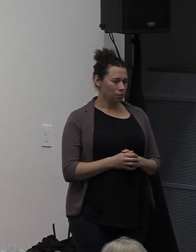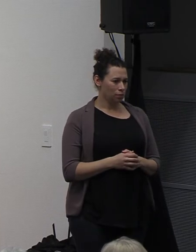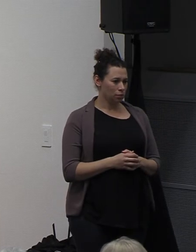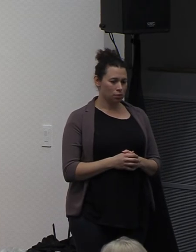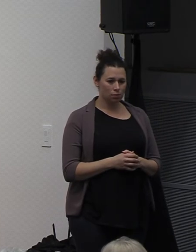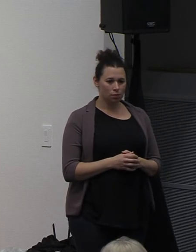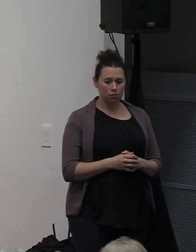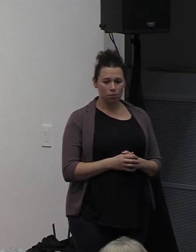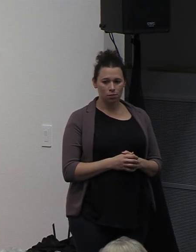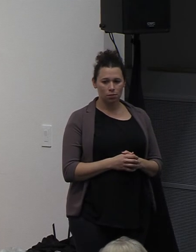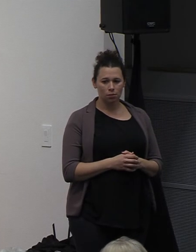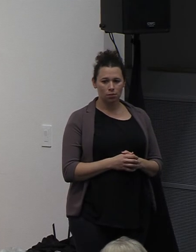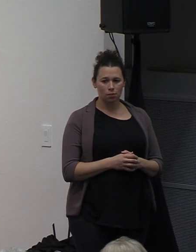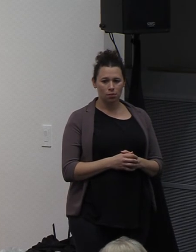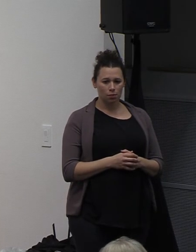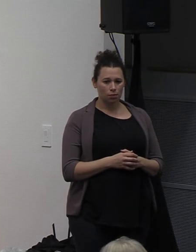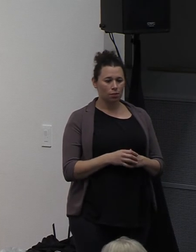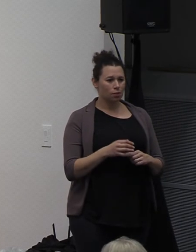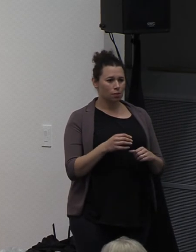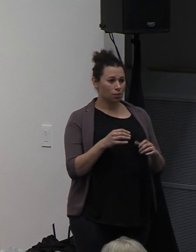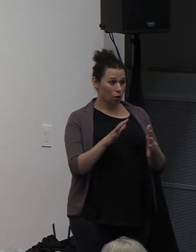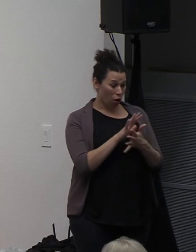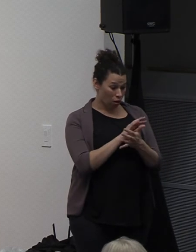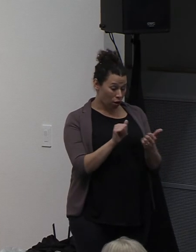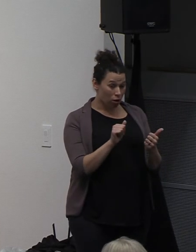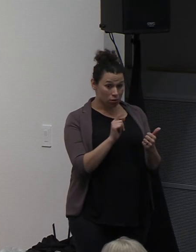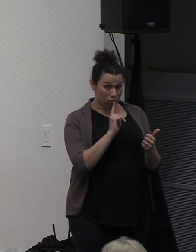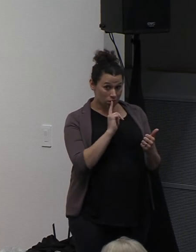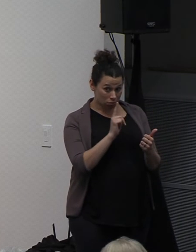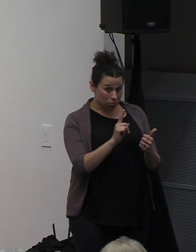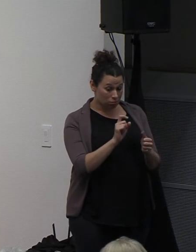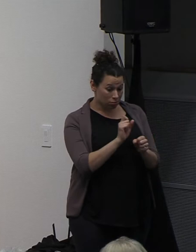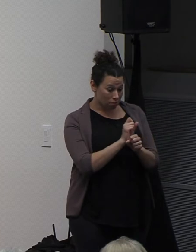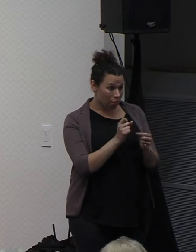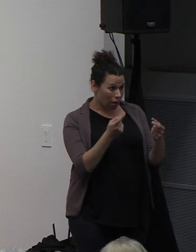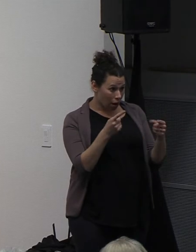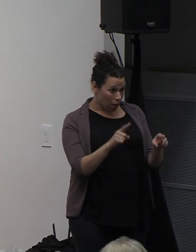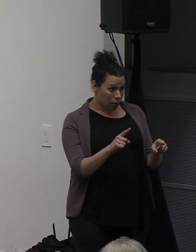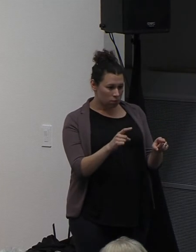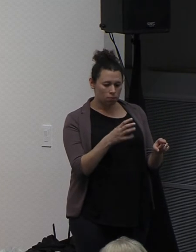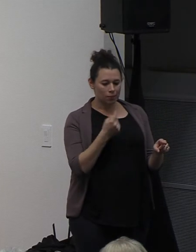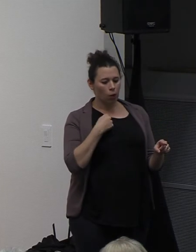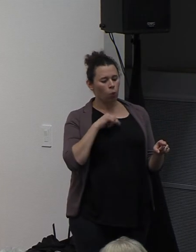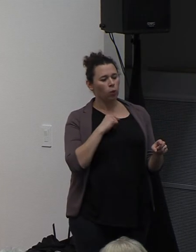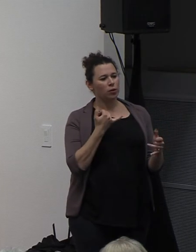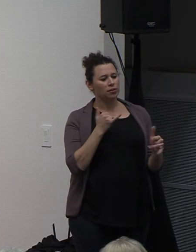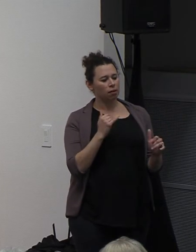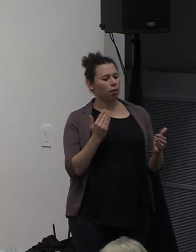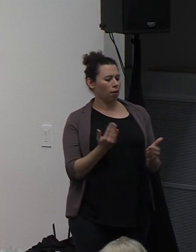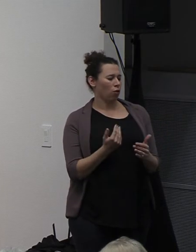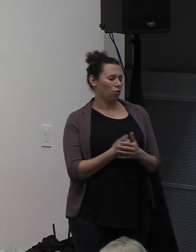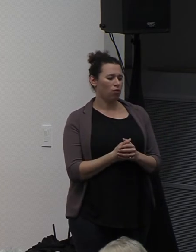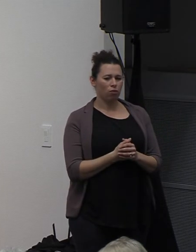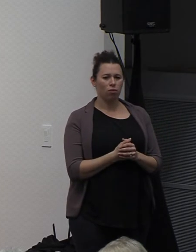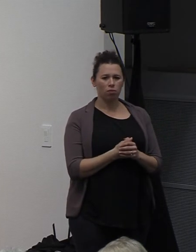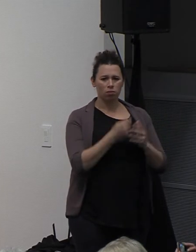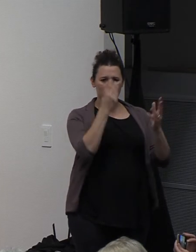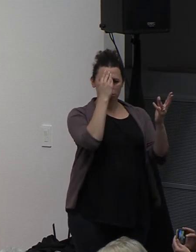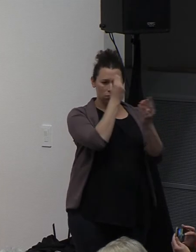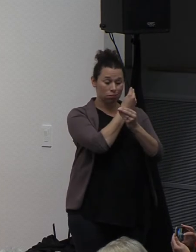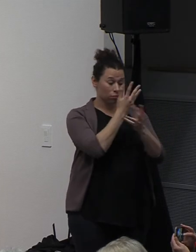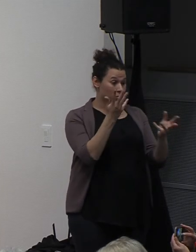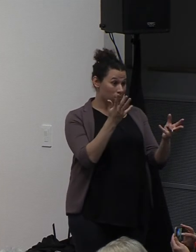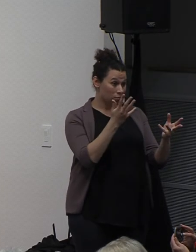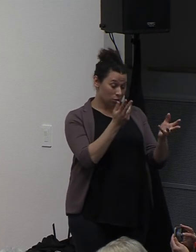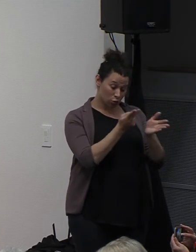mistake, the Holocaust did happen, and we are still here to let everyone know the